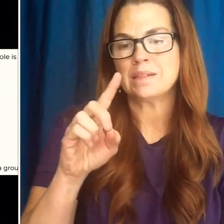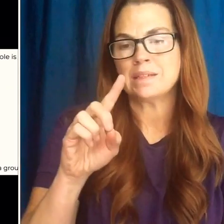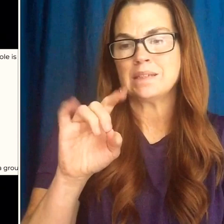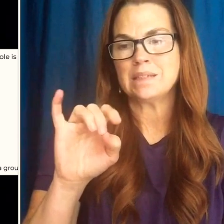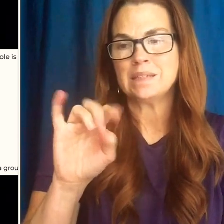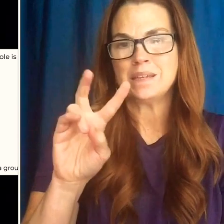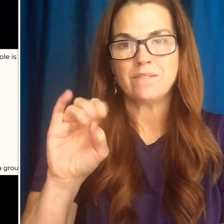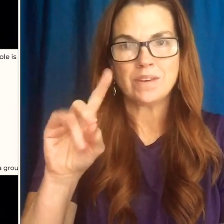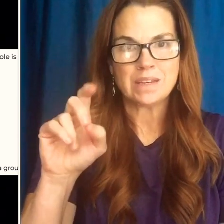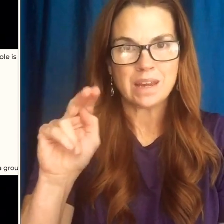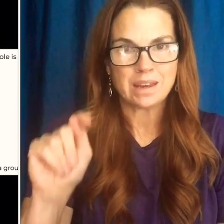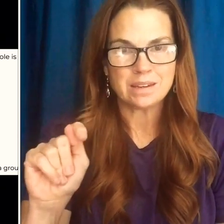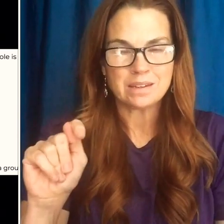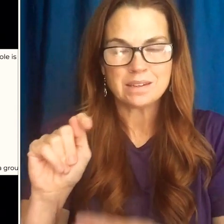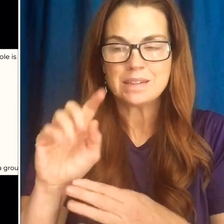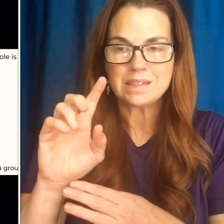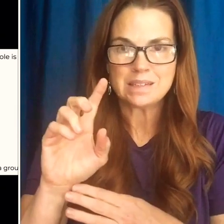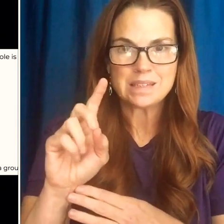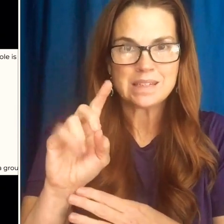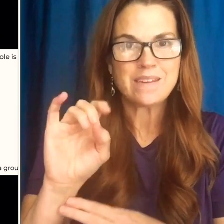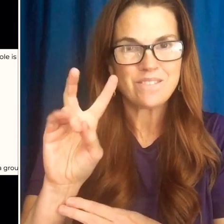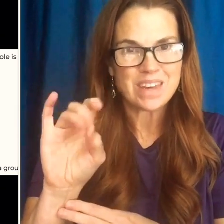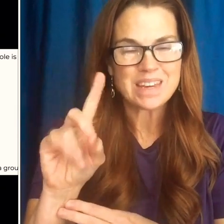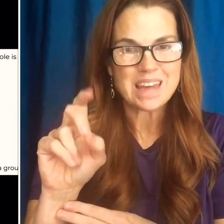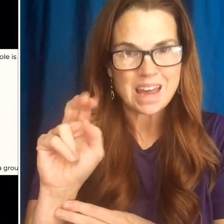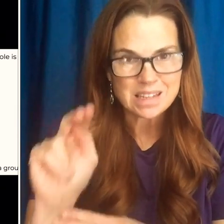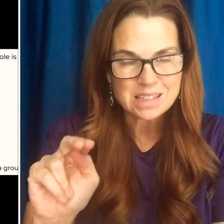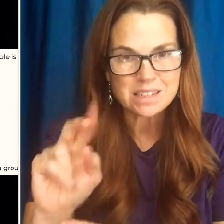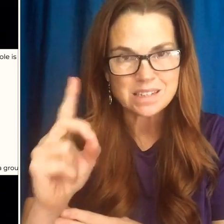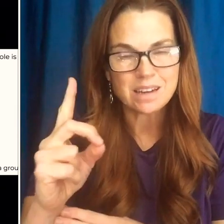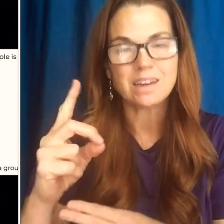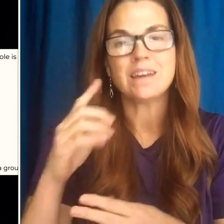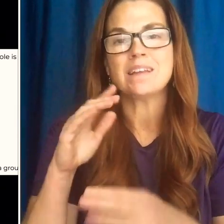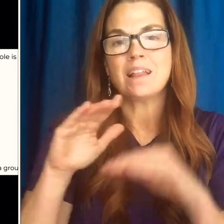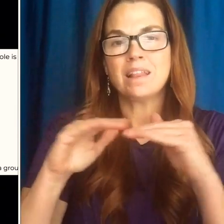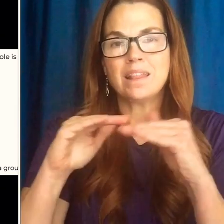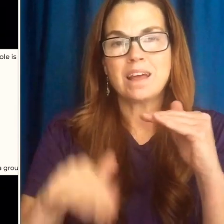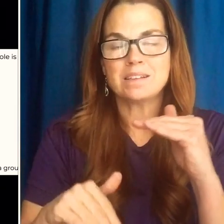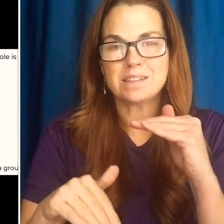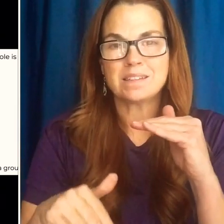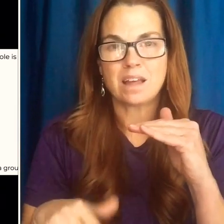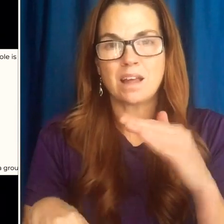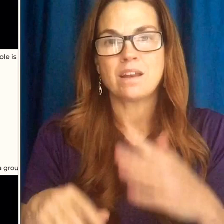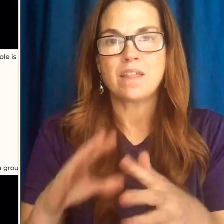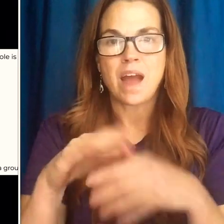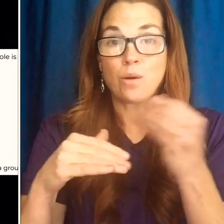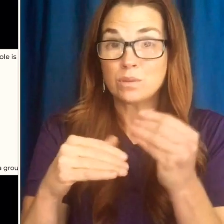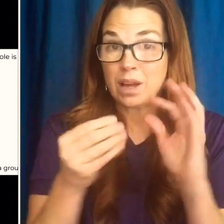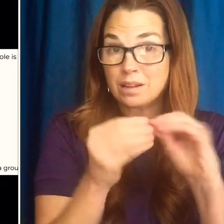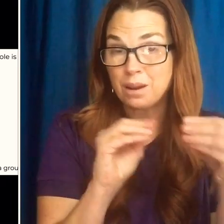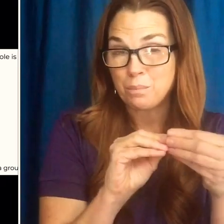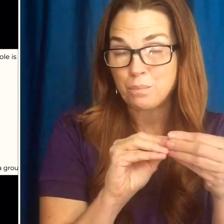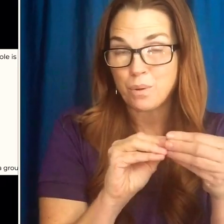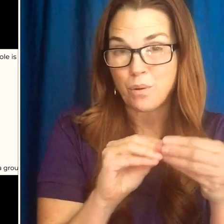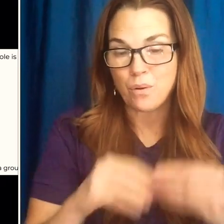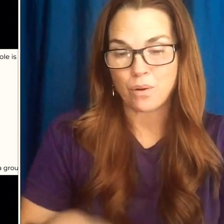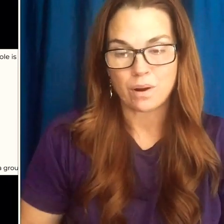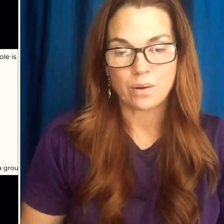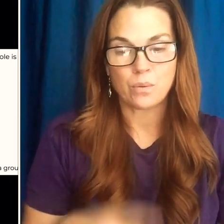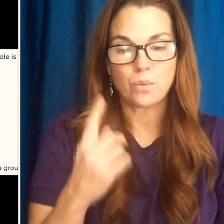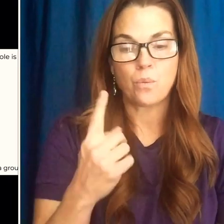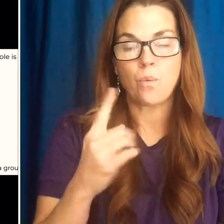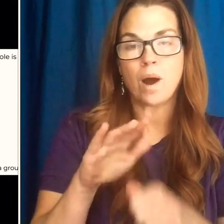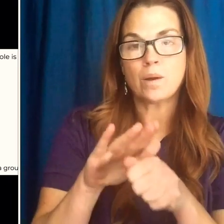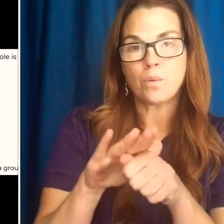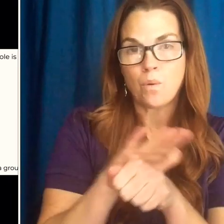Even though the dividend is less than the divisor in this example, 1 whole is the dividend, 4 is